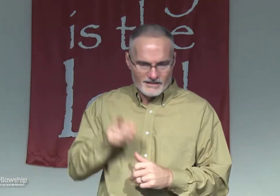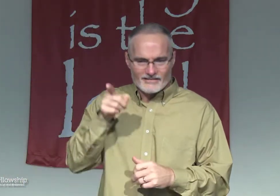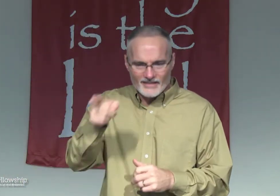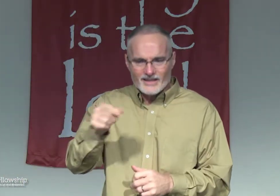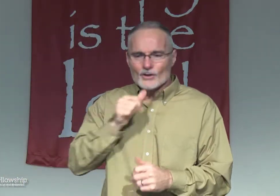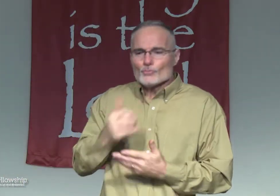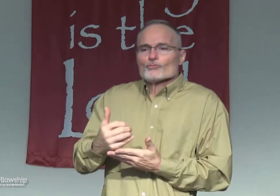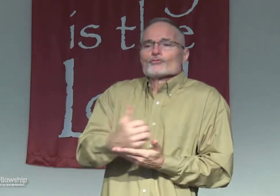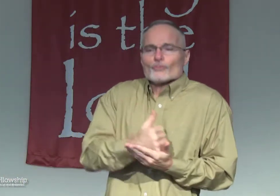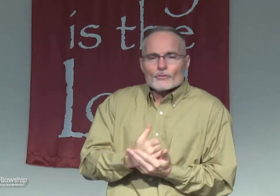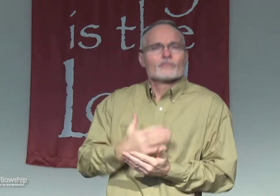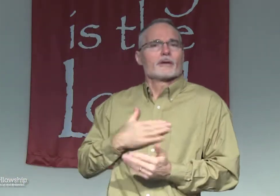for a minute.